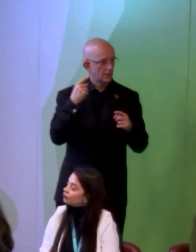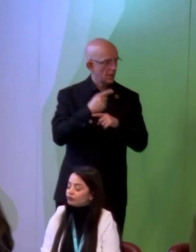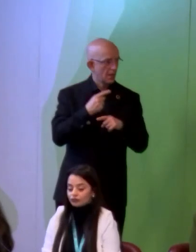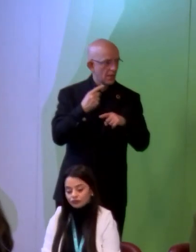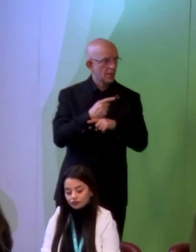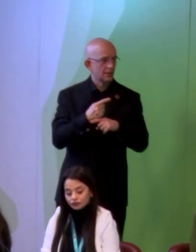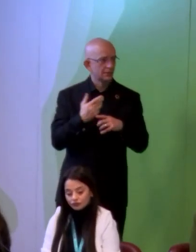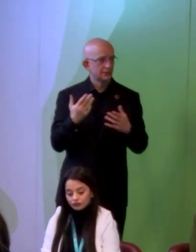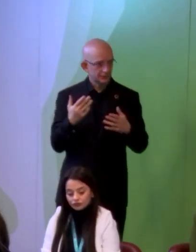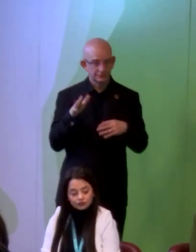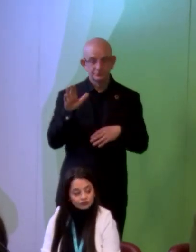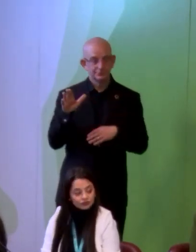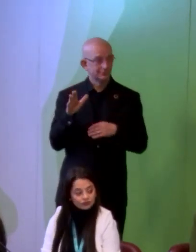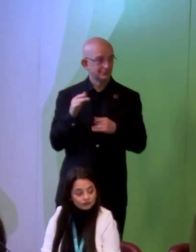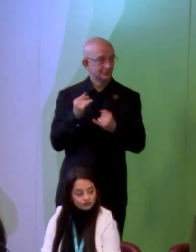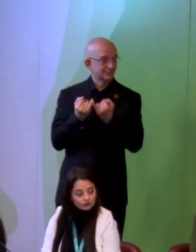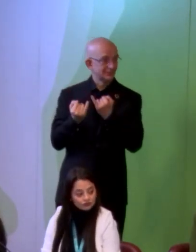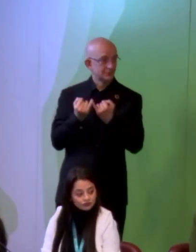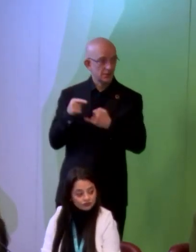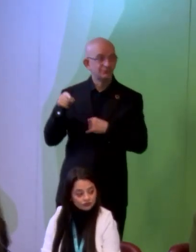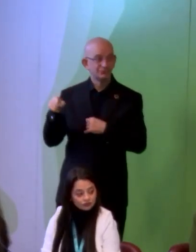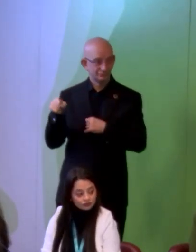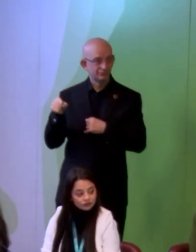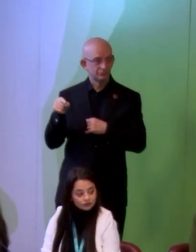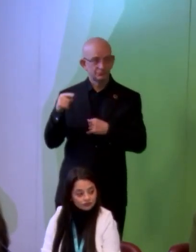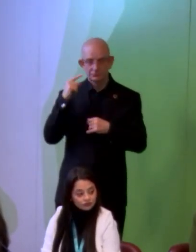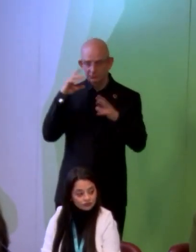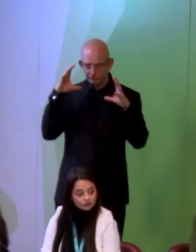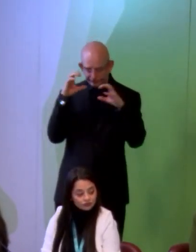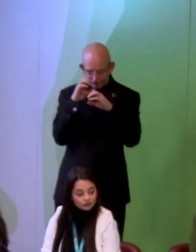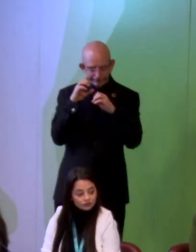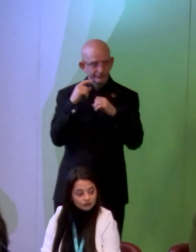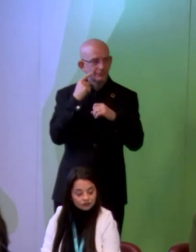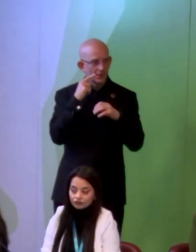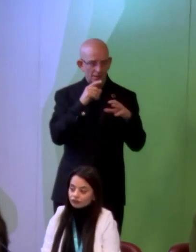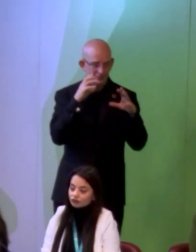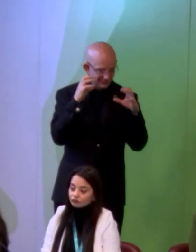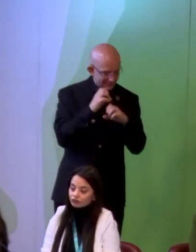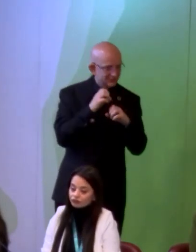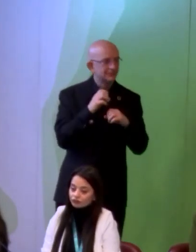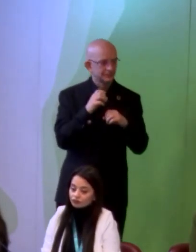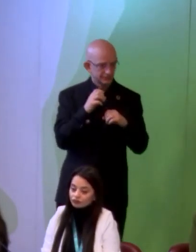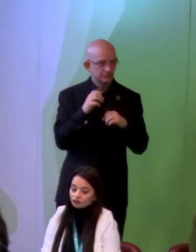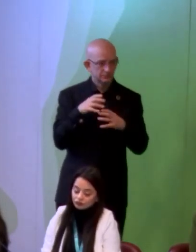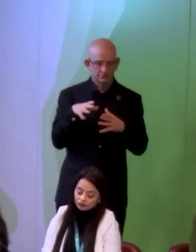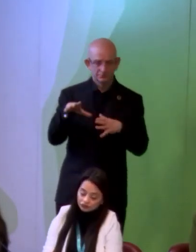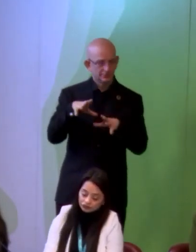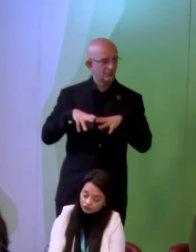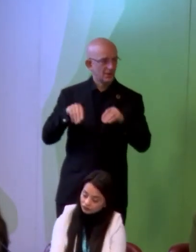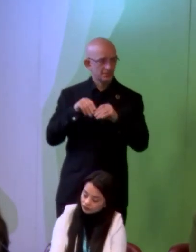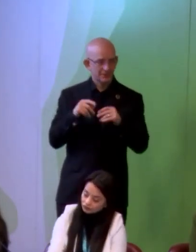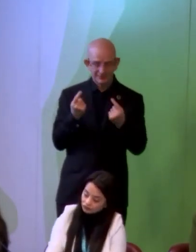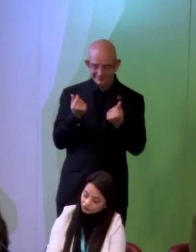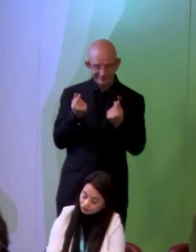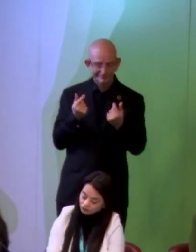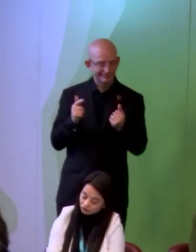too, and his elder brother also has a disability. The deteriorating economic crisis caused Amir's father to